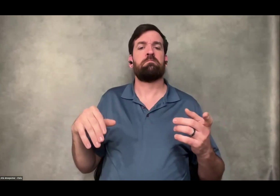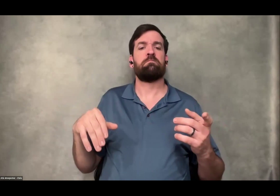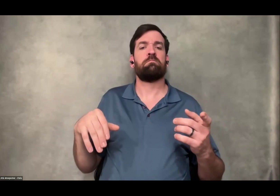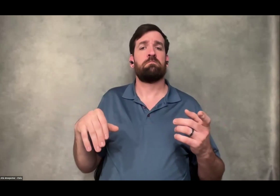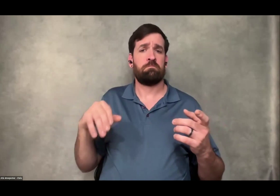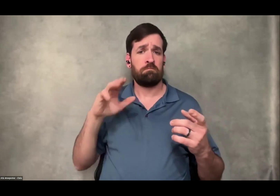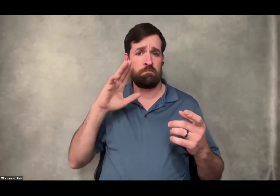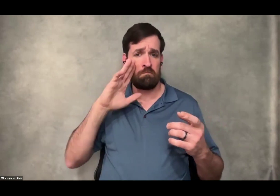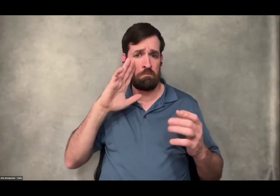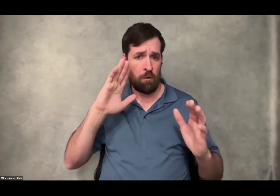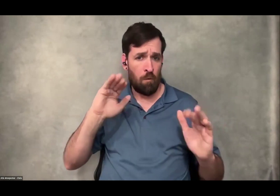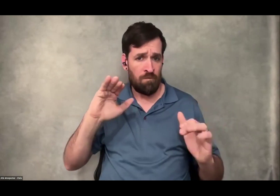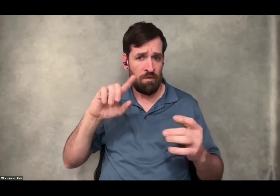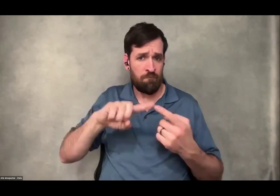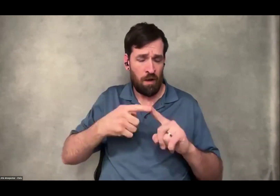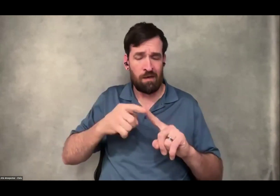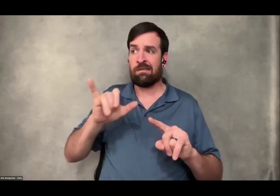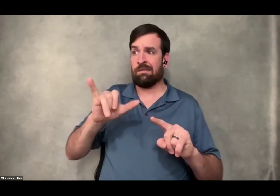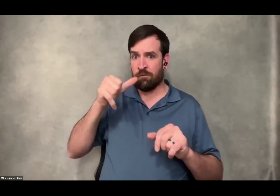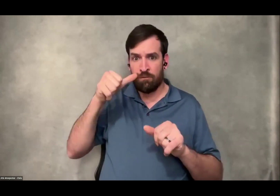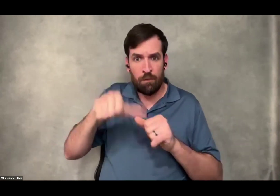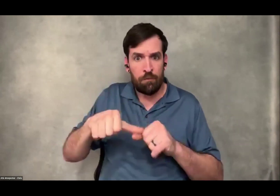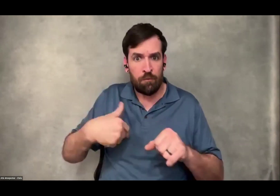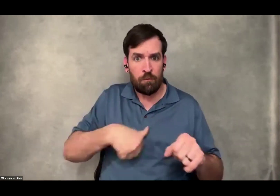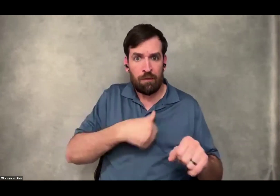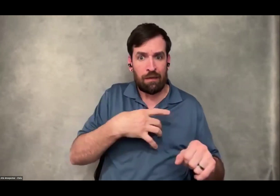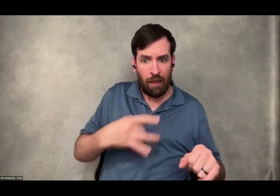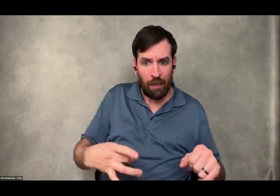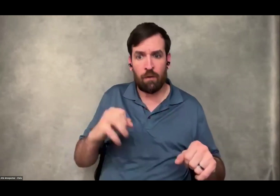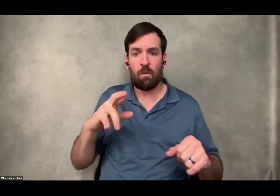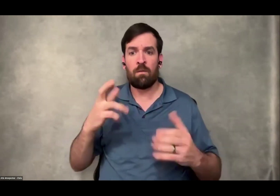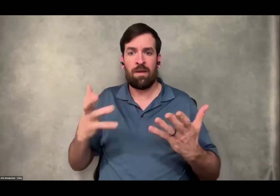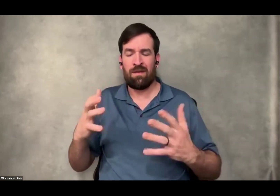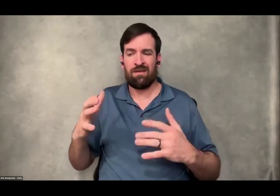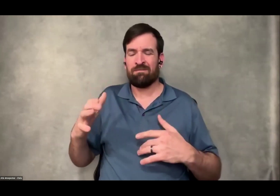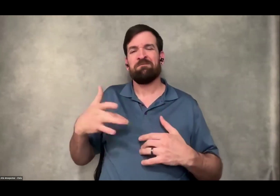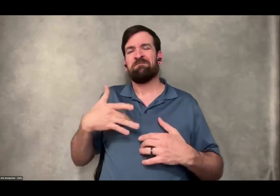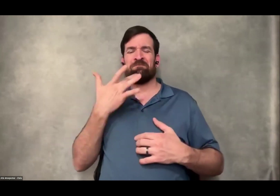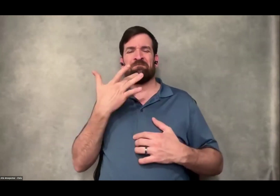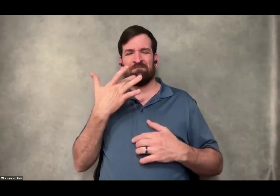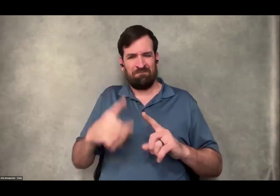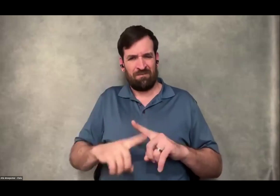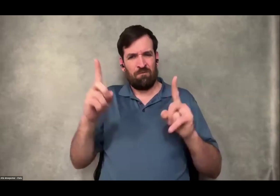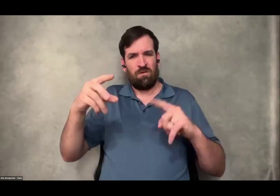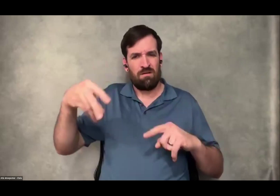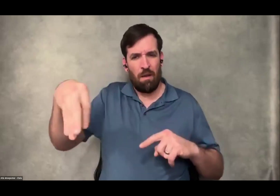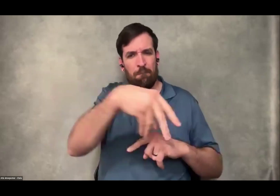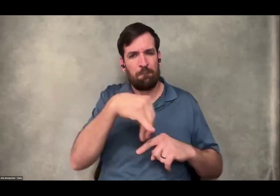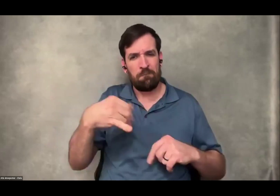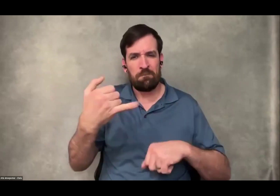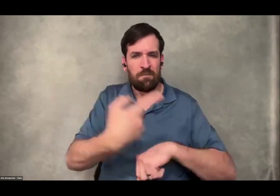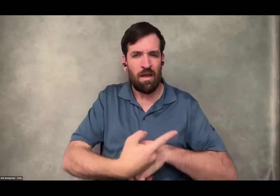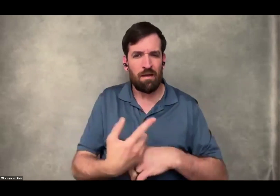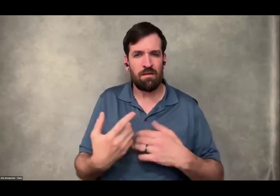And hopefully the friend still remembers what we like, or we might have a different taste today. We might want a different topping,